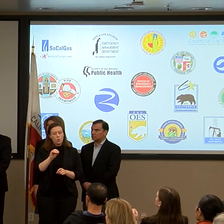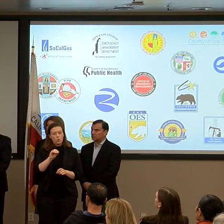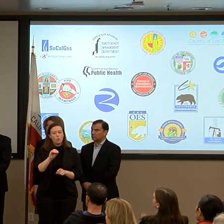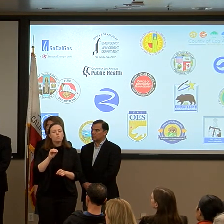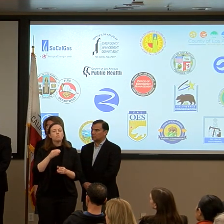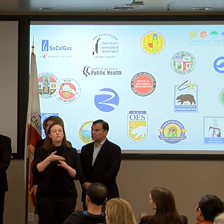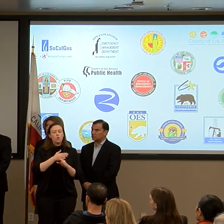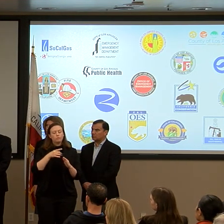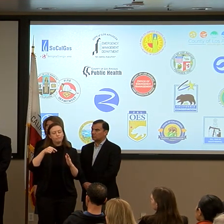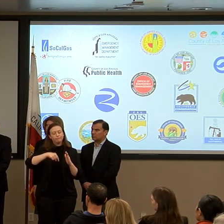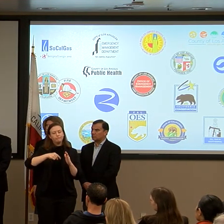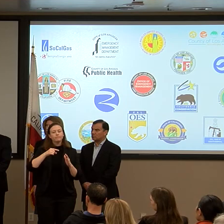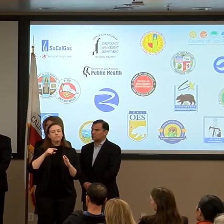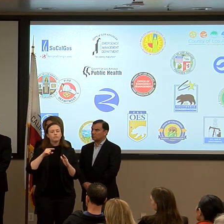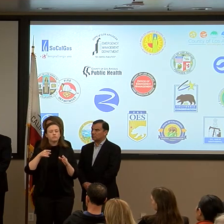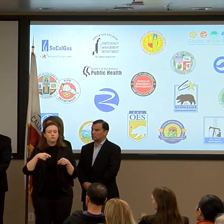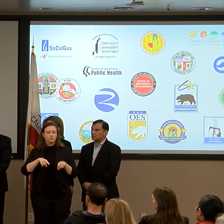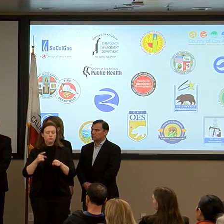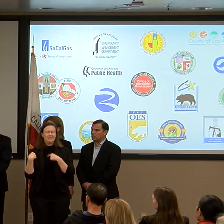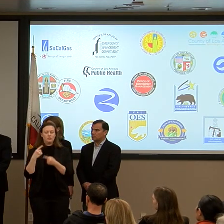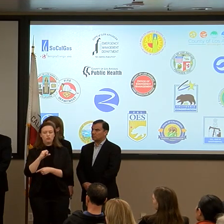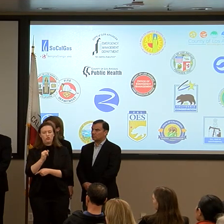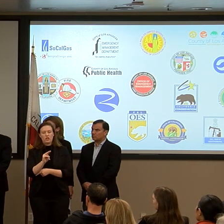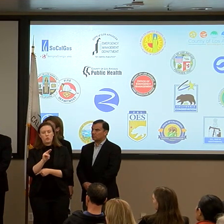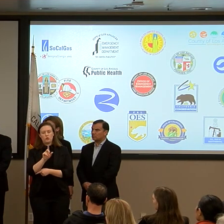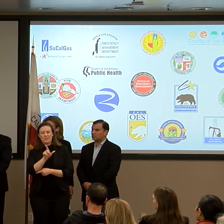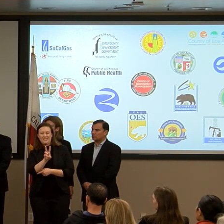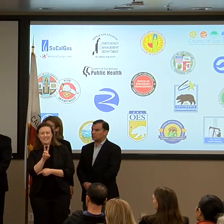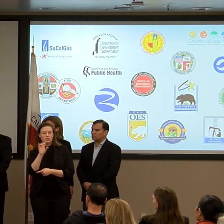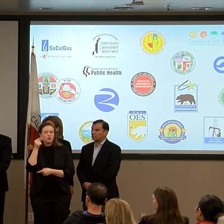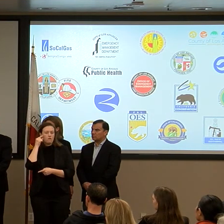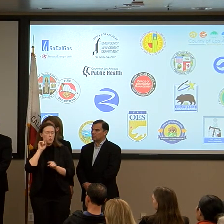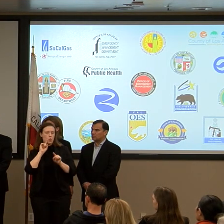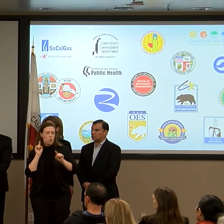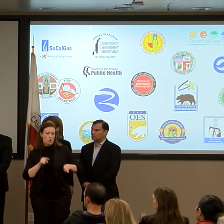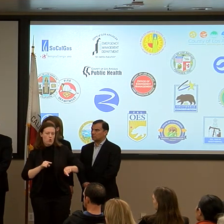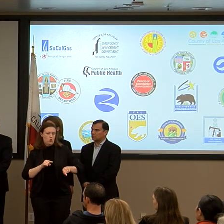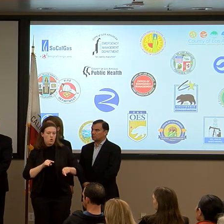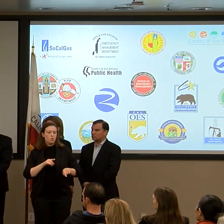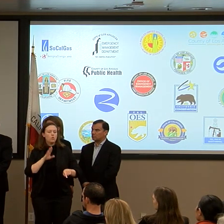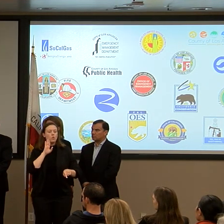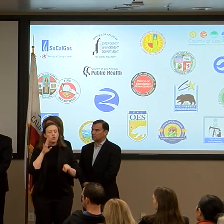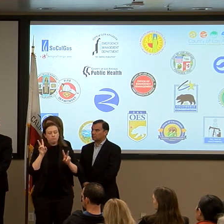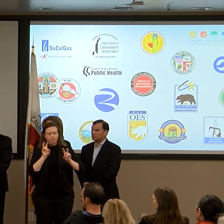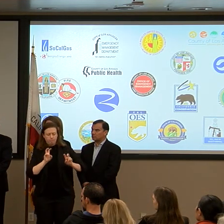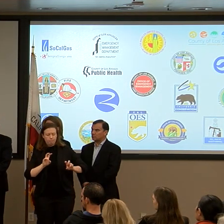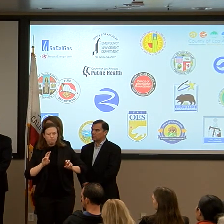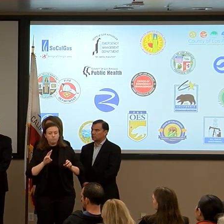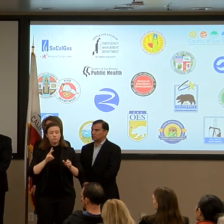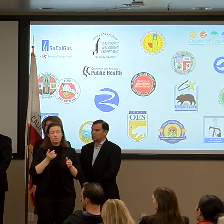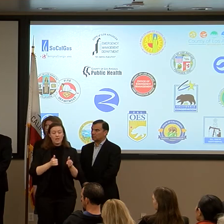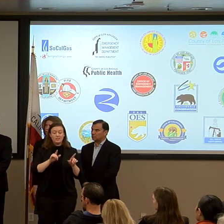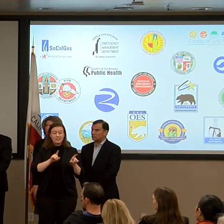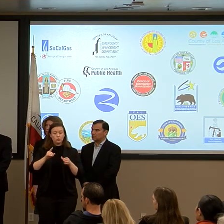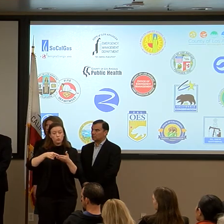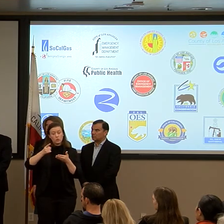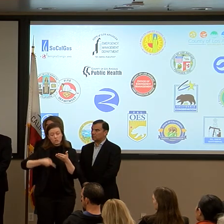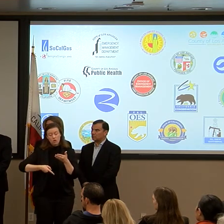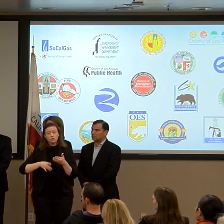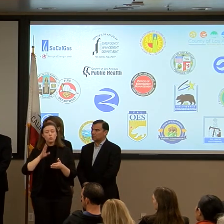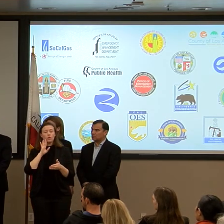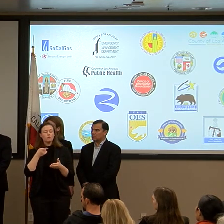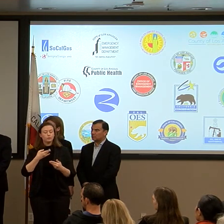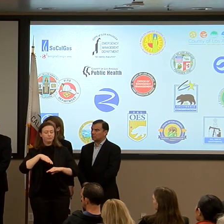governor's order of January 6. We will carefully review and verify the testing results, and those inspections are going to have to meet new,